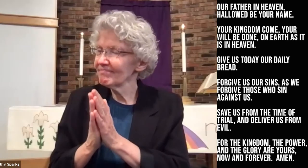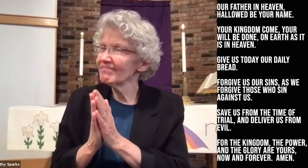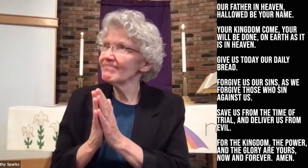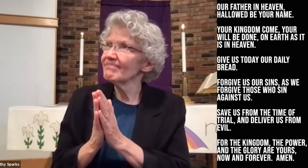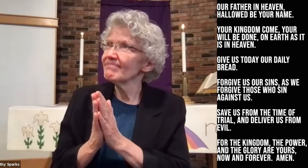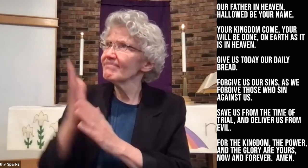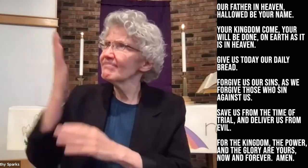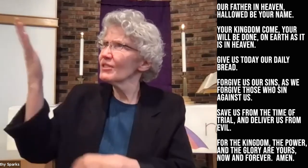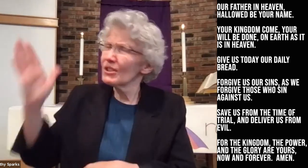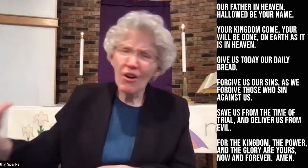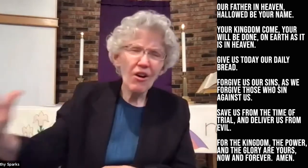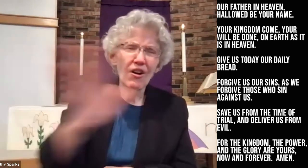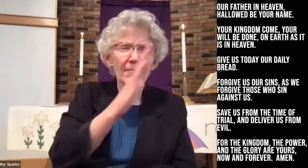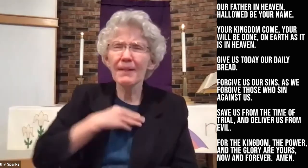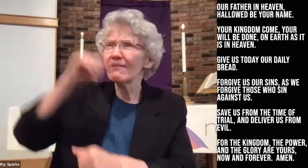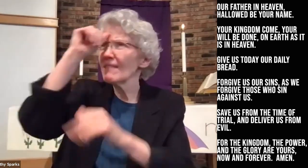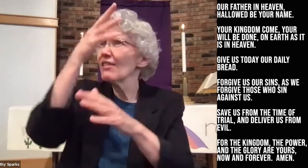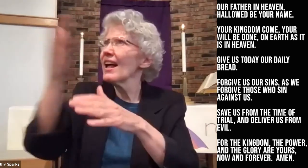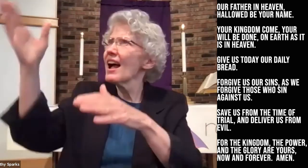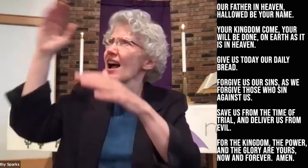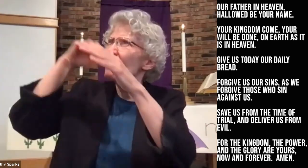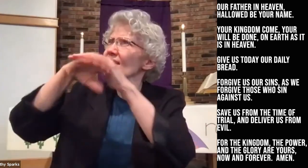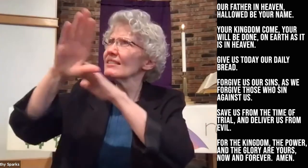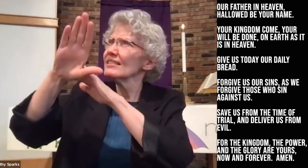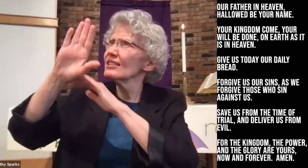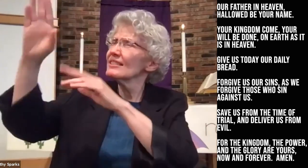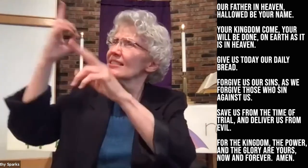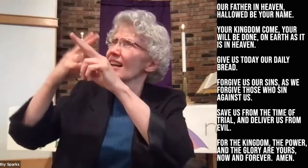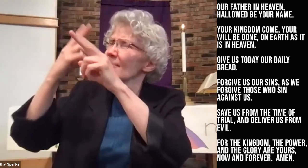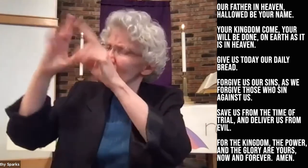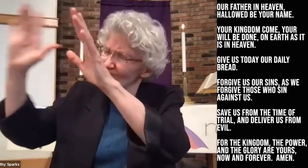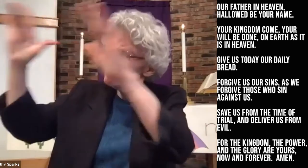We invite you to join the sign the Lord's Prayer with us.